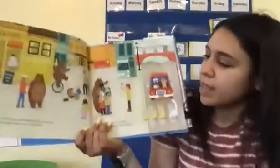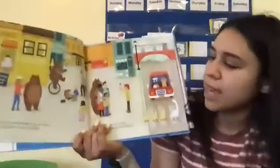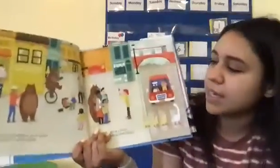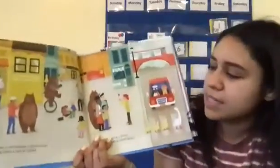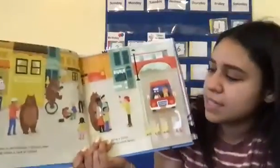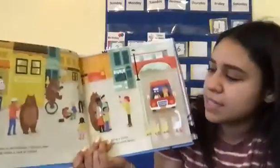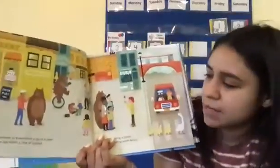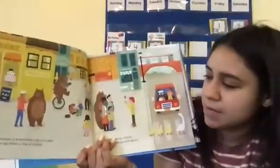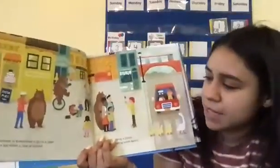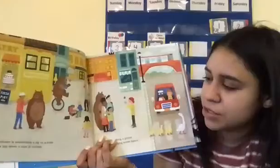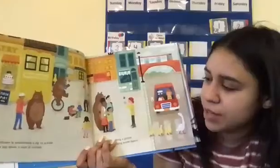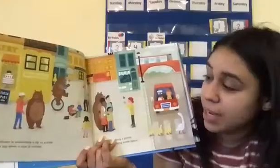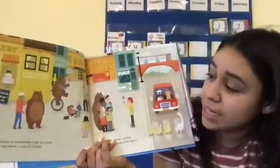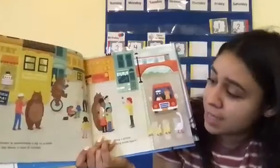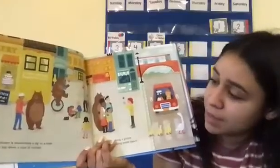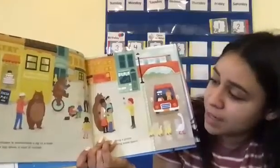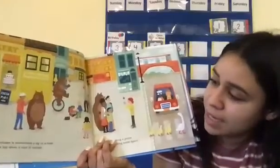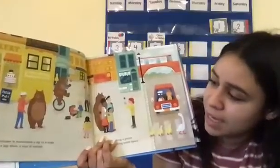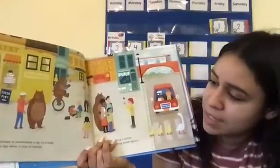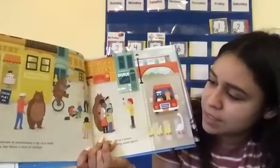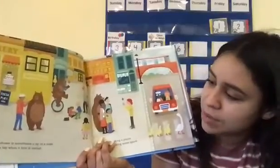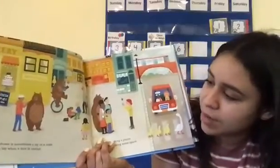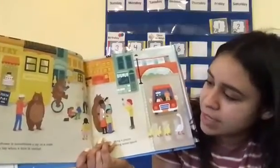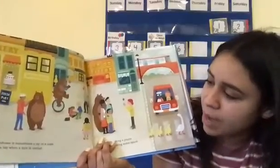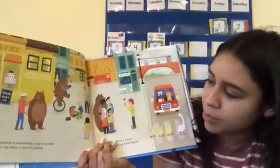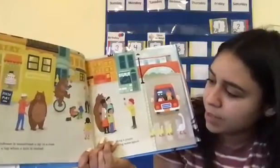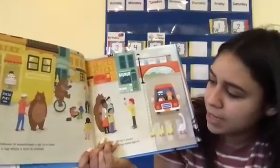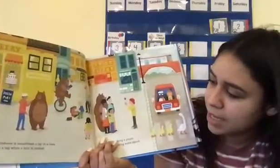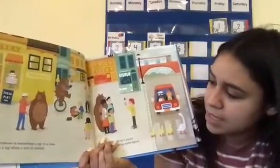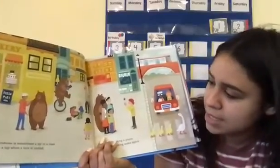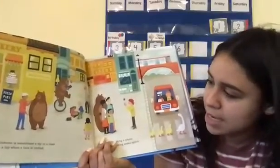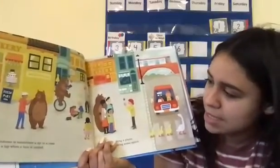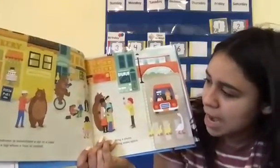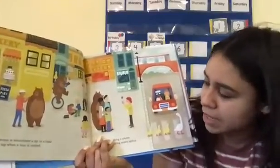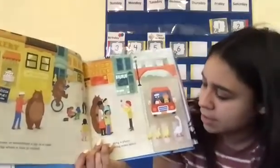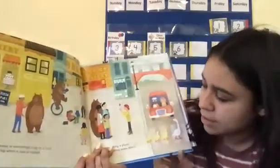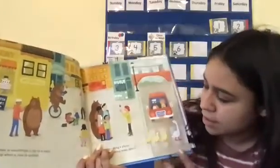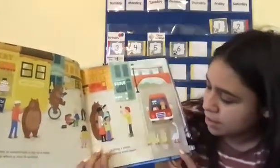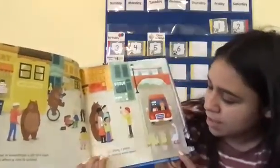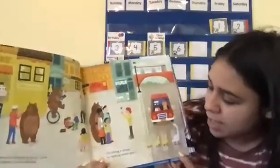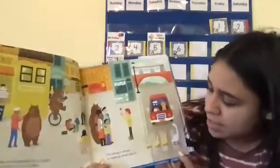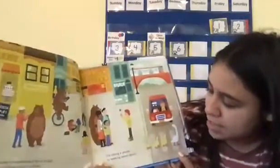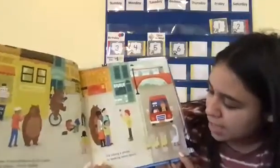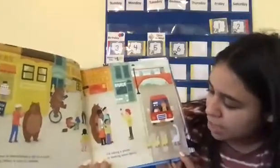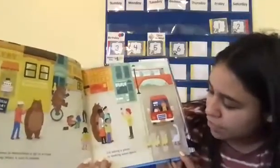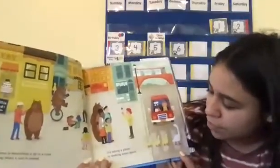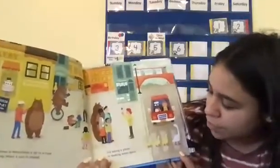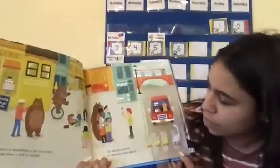Kindness is sometimes a tip in a case or a tap when a lace is untied. It's taking a photo or